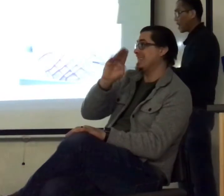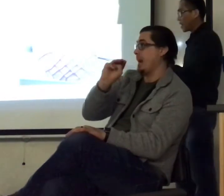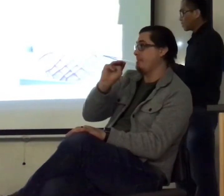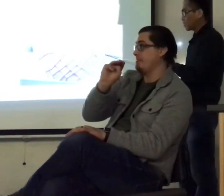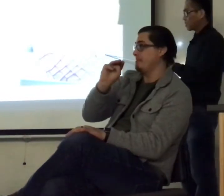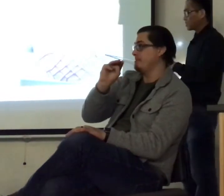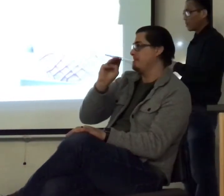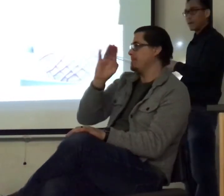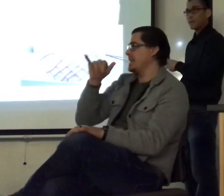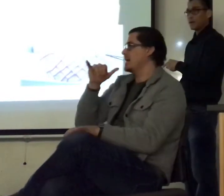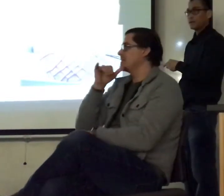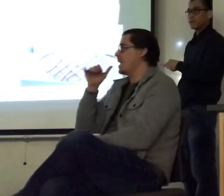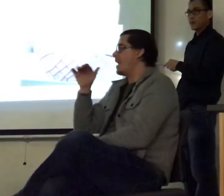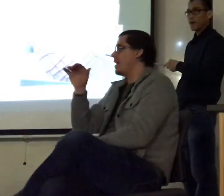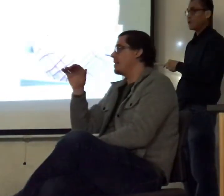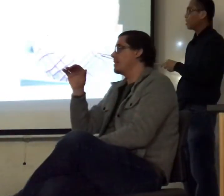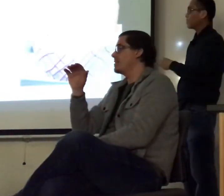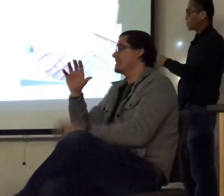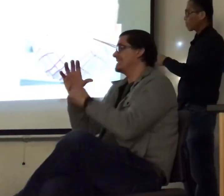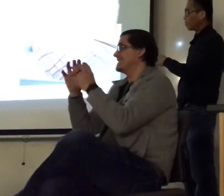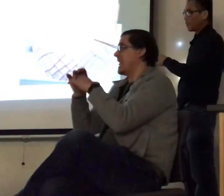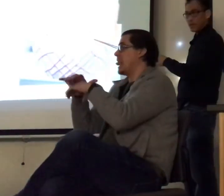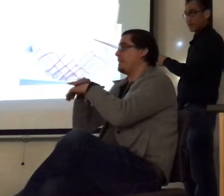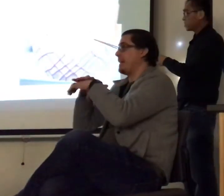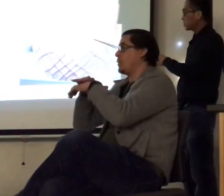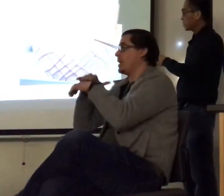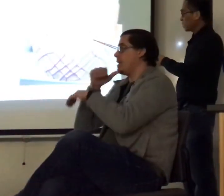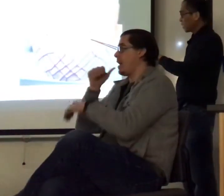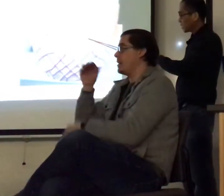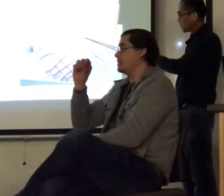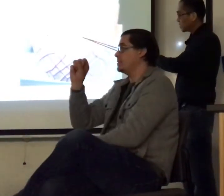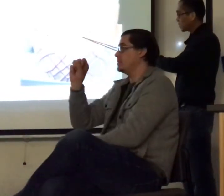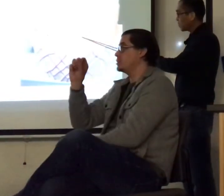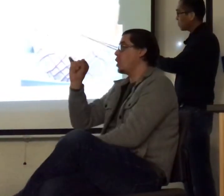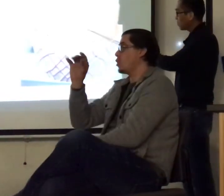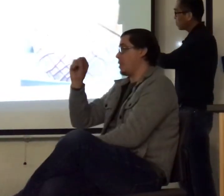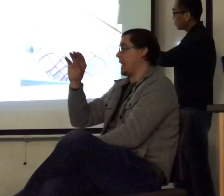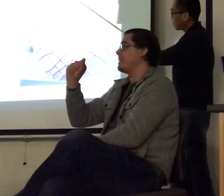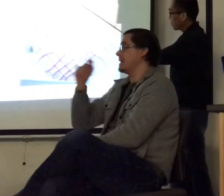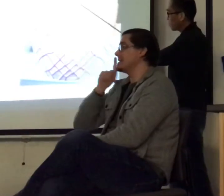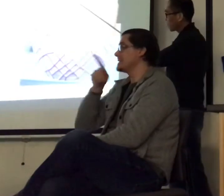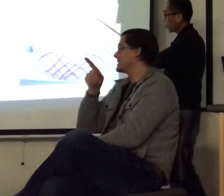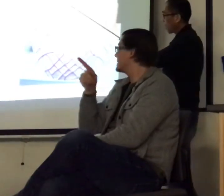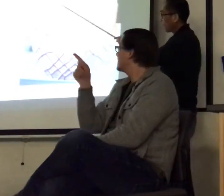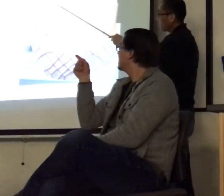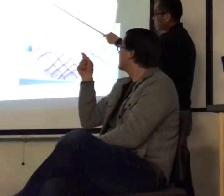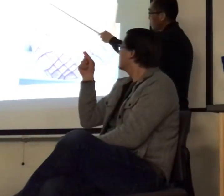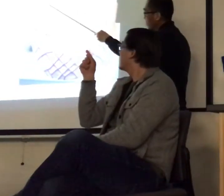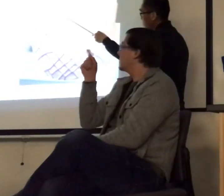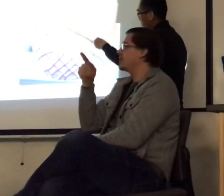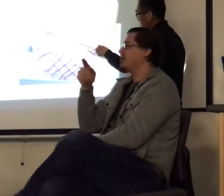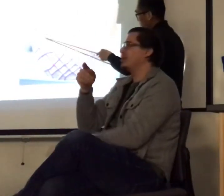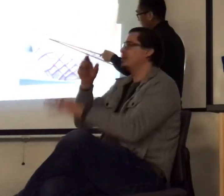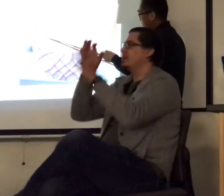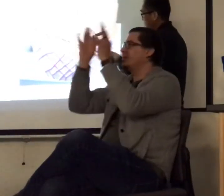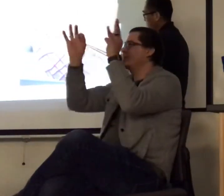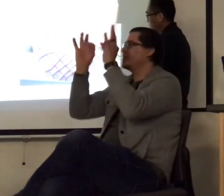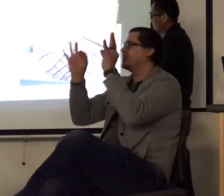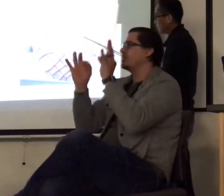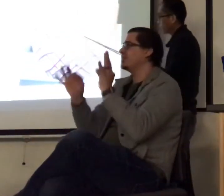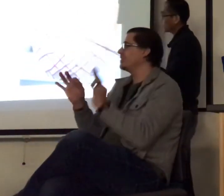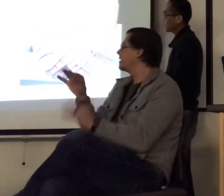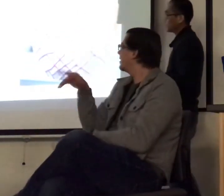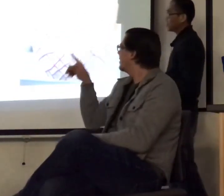which is not the cell membrane, right? The sarcolemma is. You can see these little wells, little